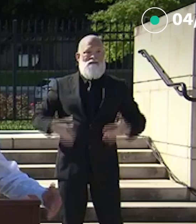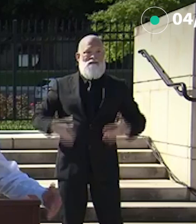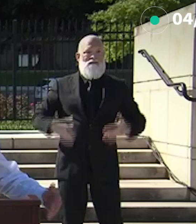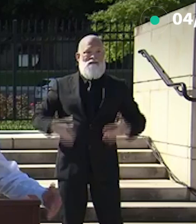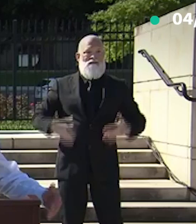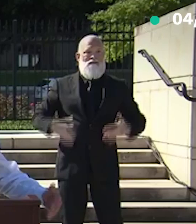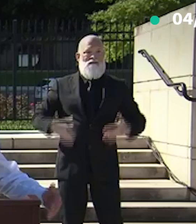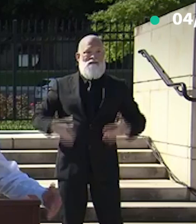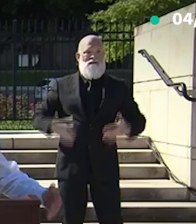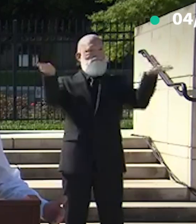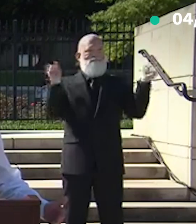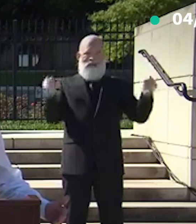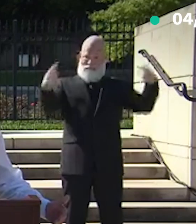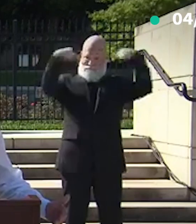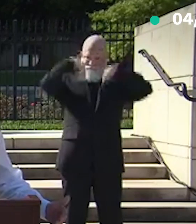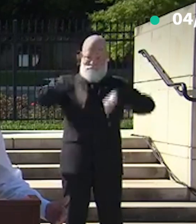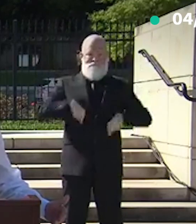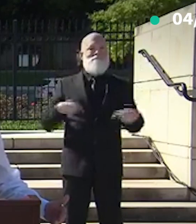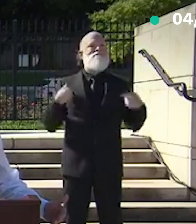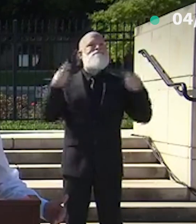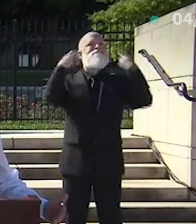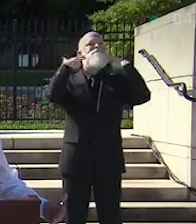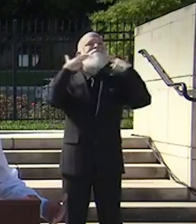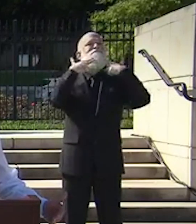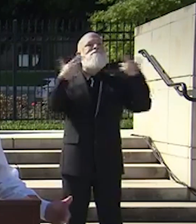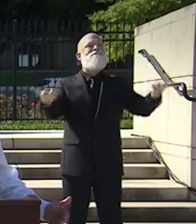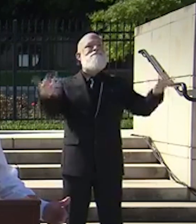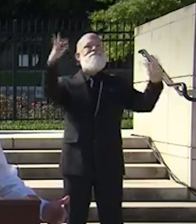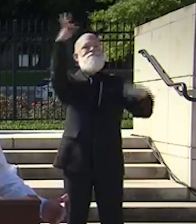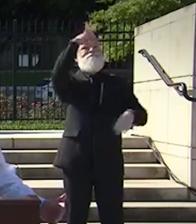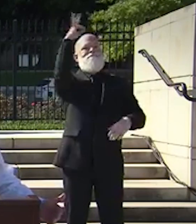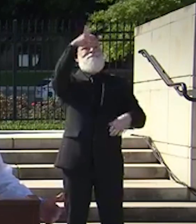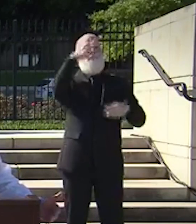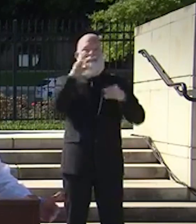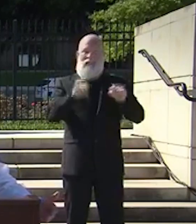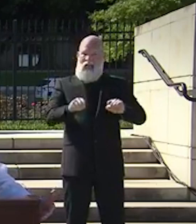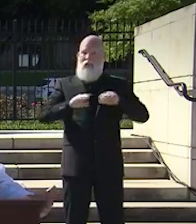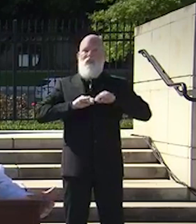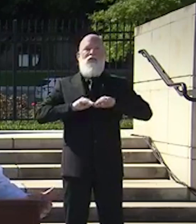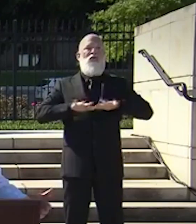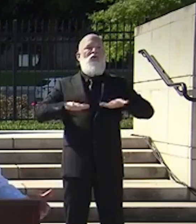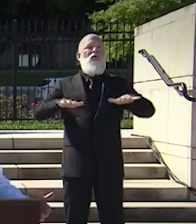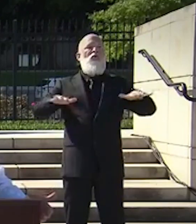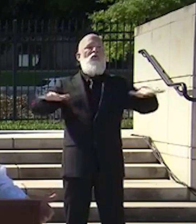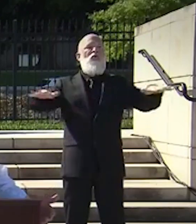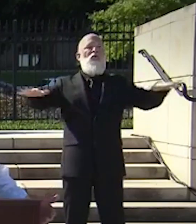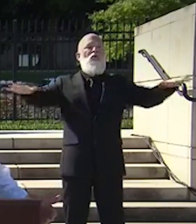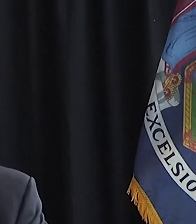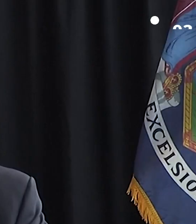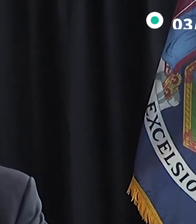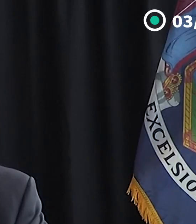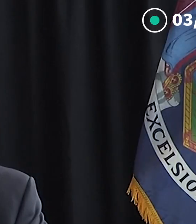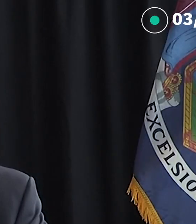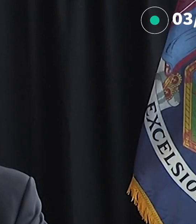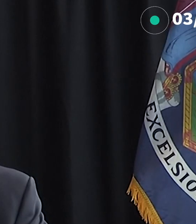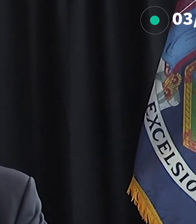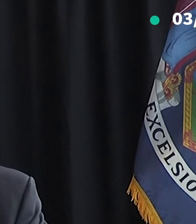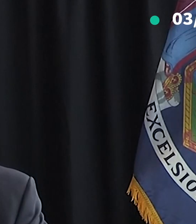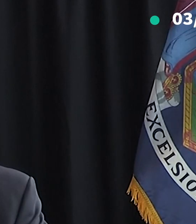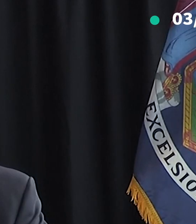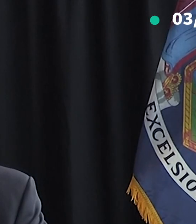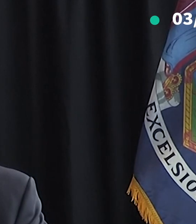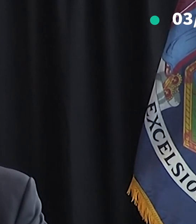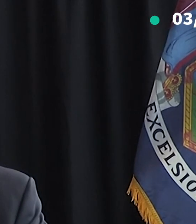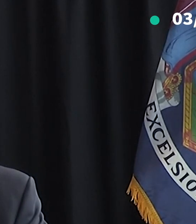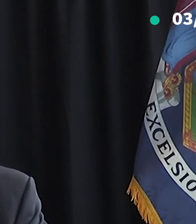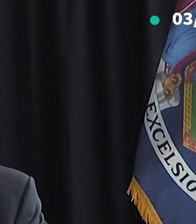These individuals could have been infecting people before they ever felt bad. Well, we didn't know that until the last 24 hours. Is it 100,000?